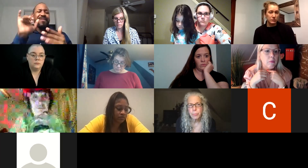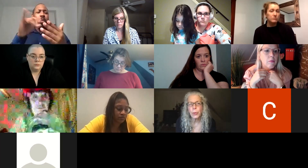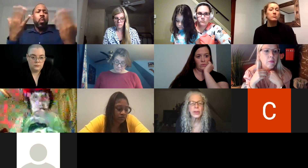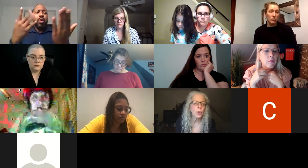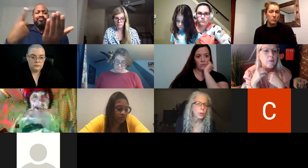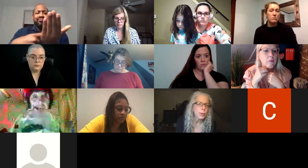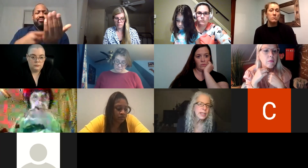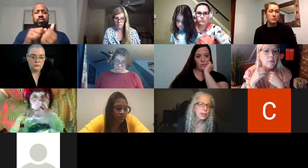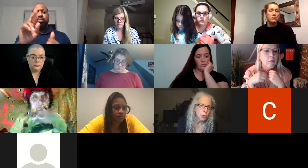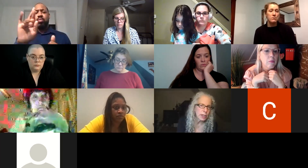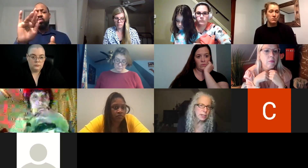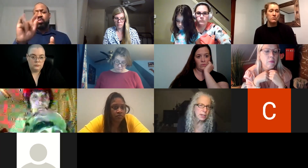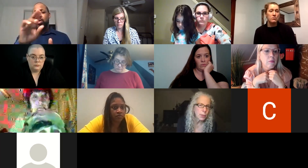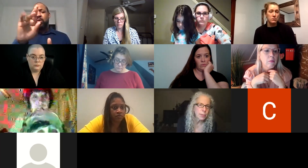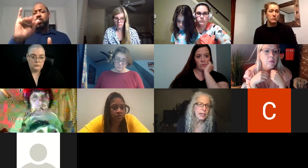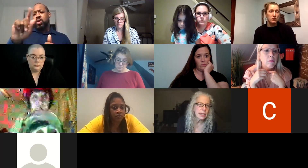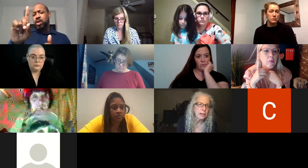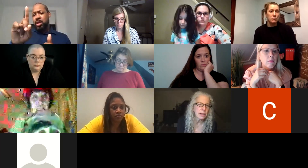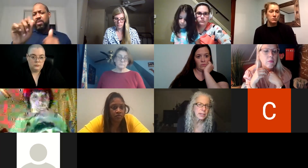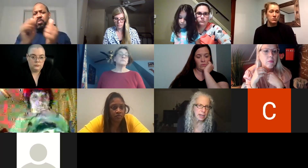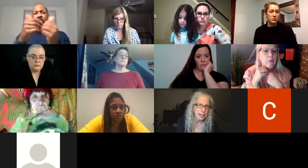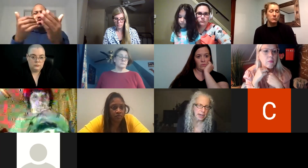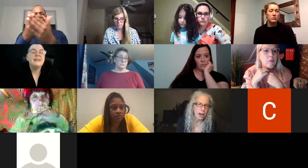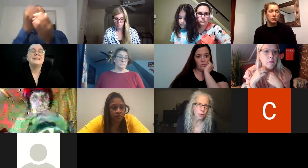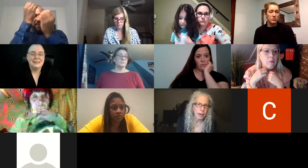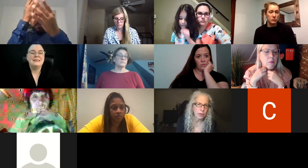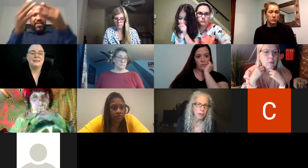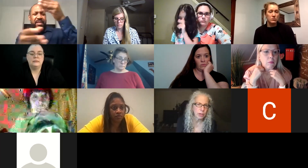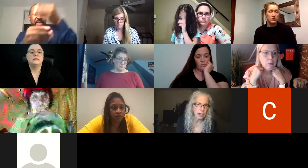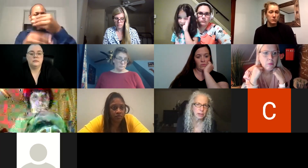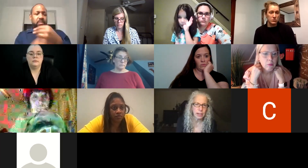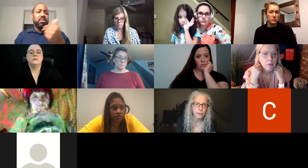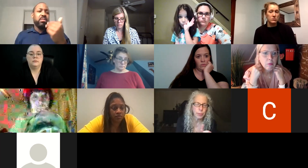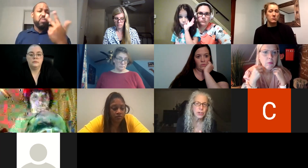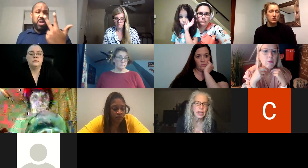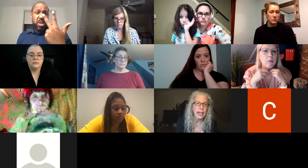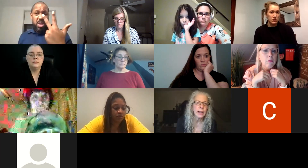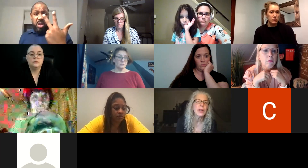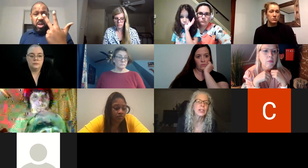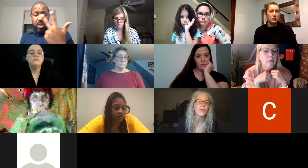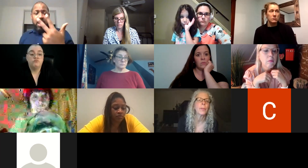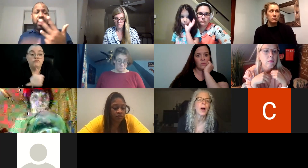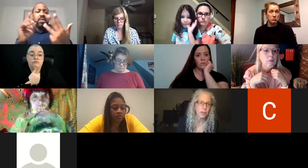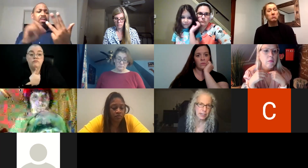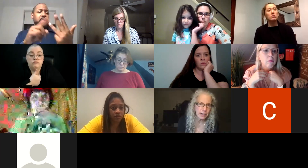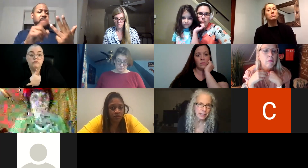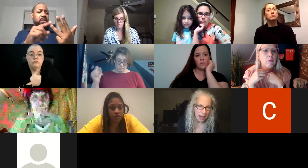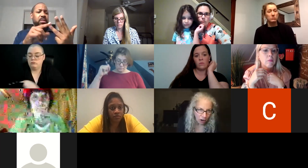both the old ones and the new ones that we're discussing now about the information that came to us from RID